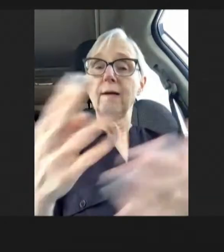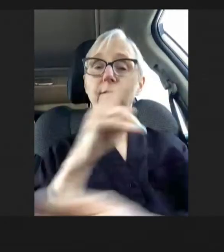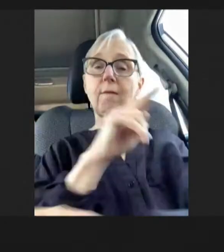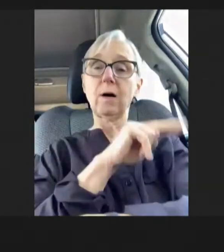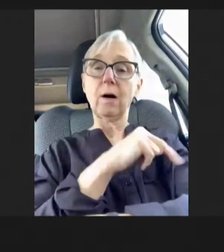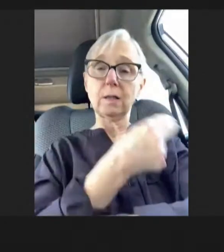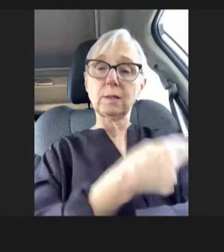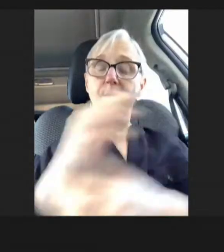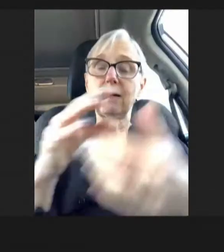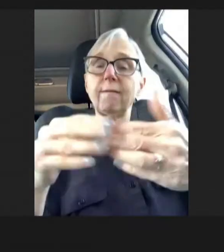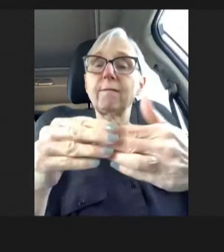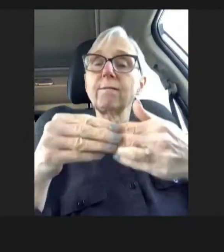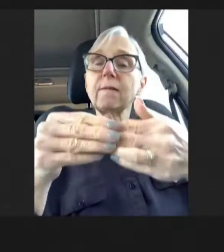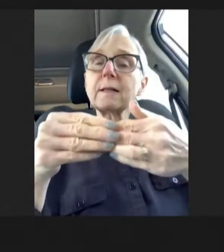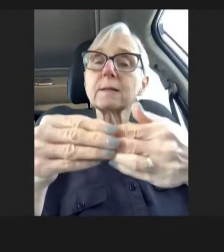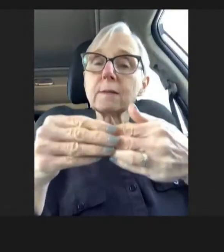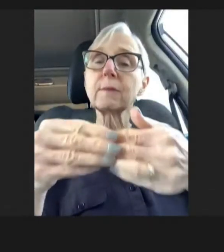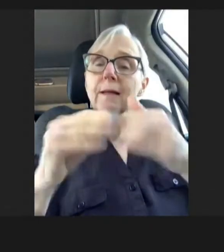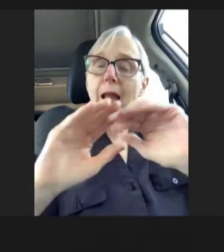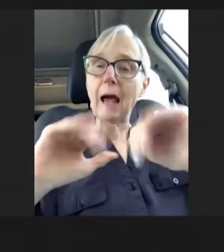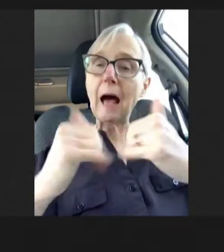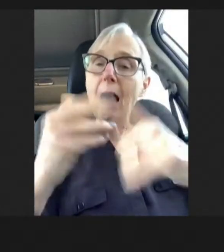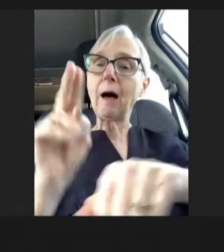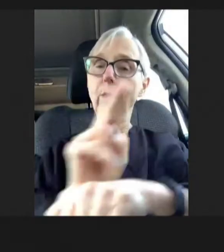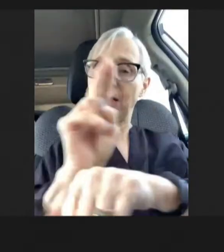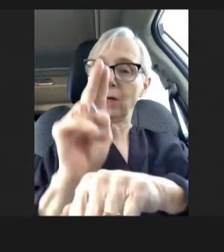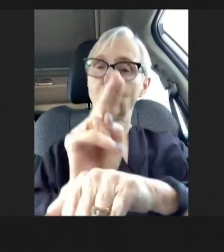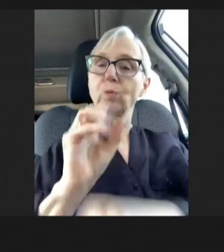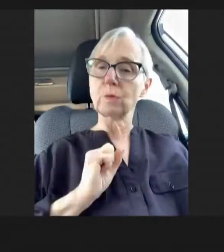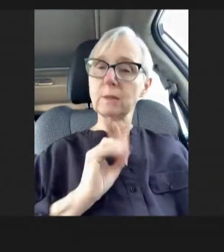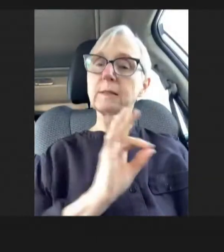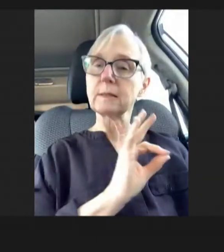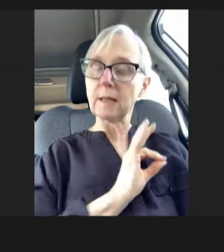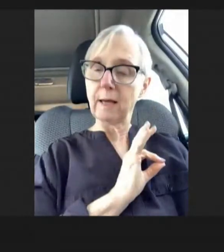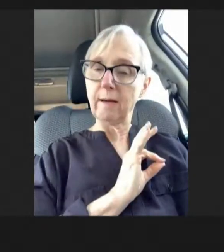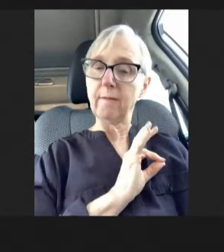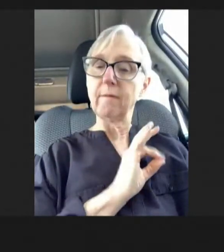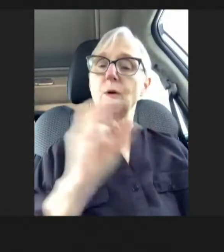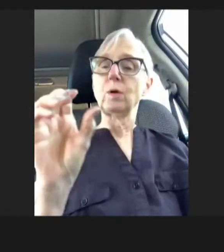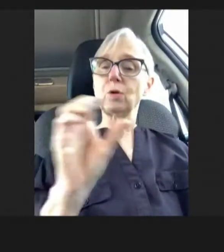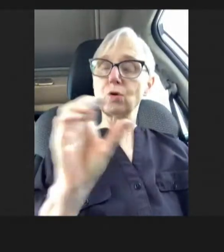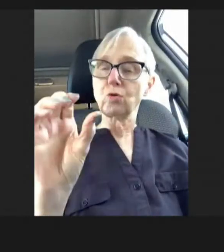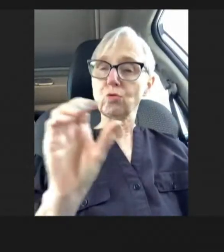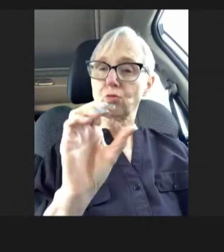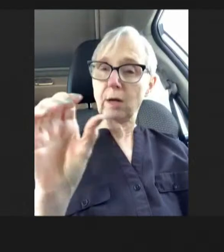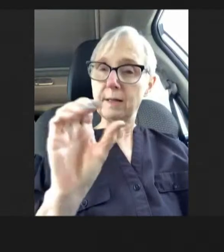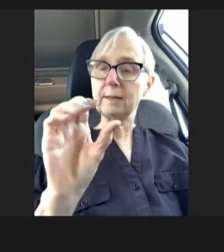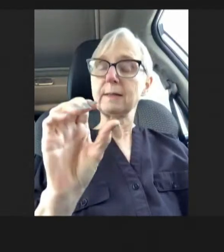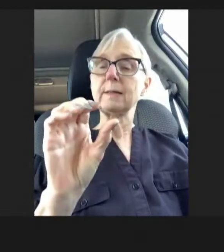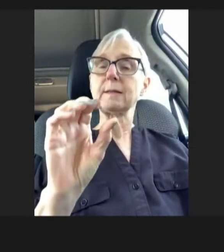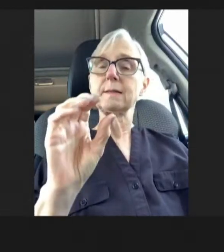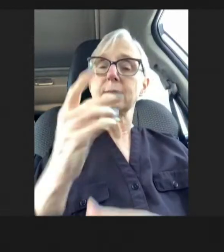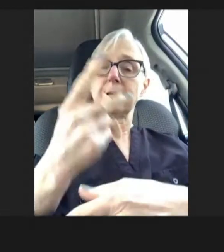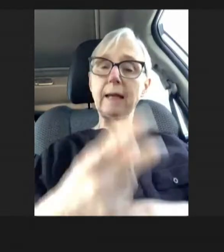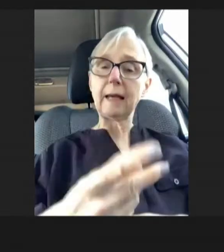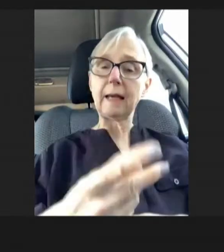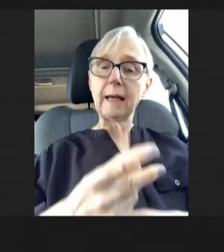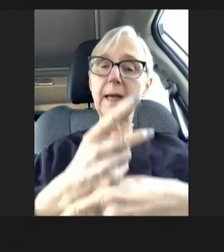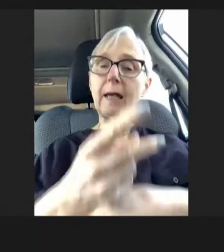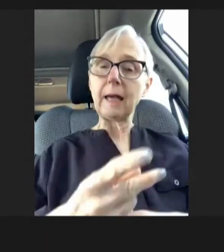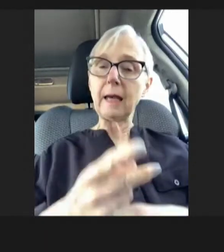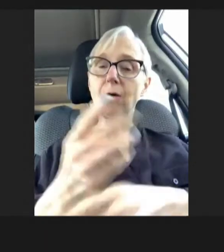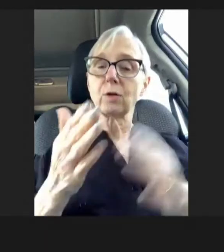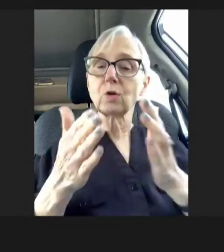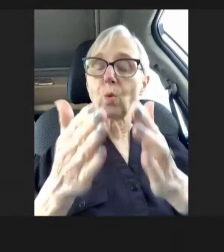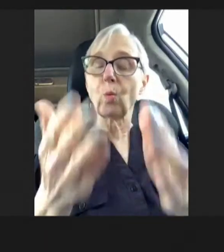staff. We did put the EMS crisis standards of care into place, which again is a way to free